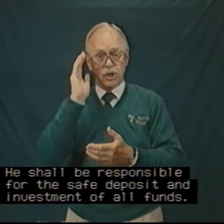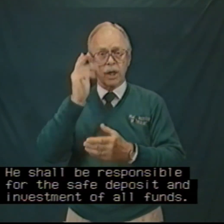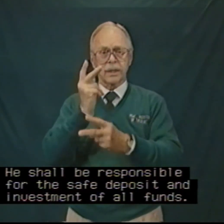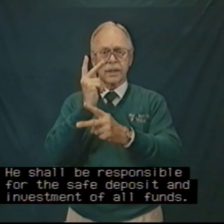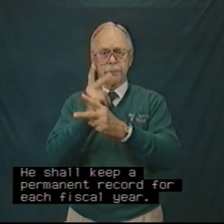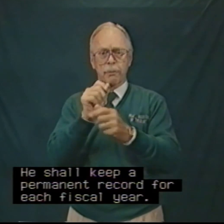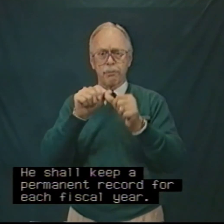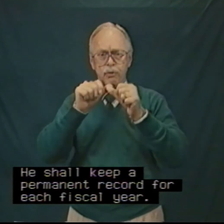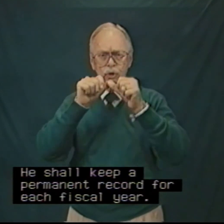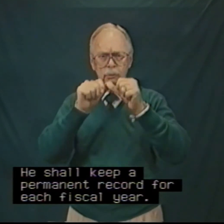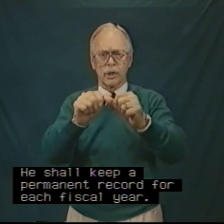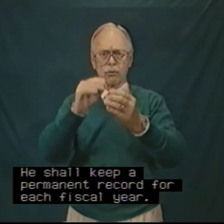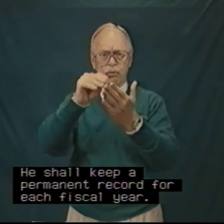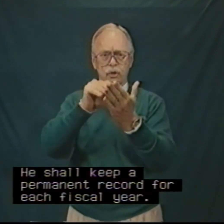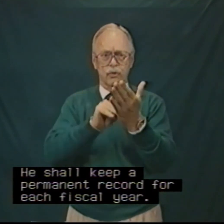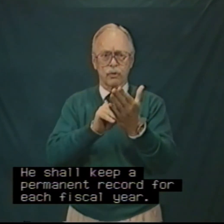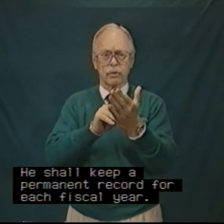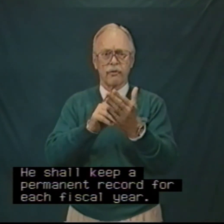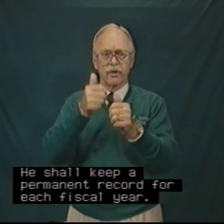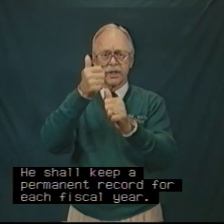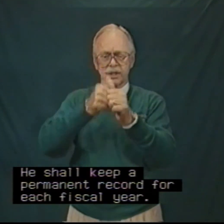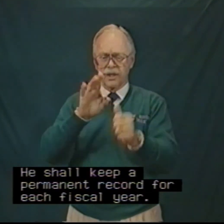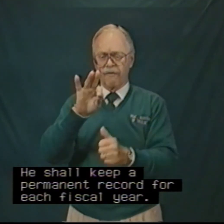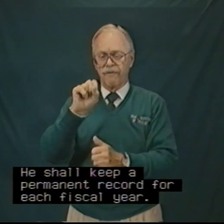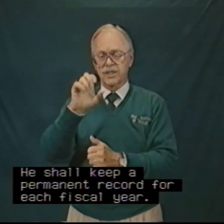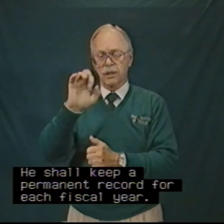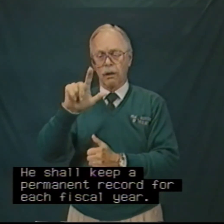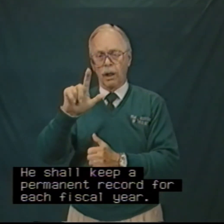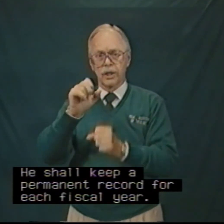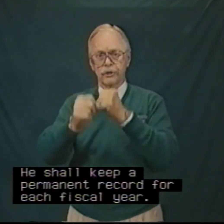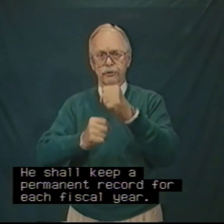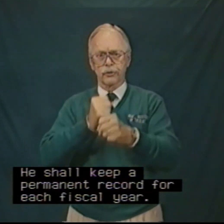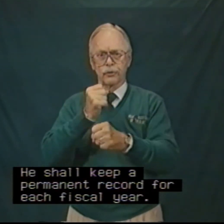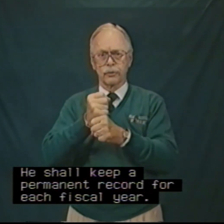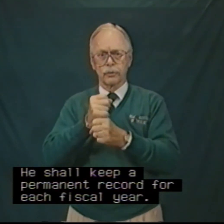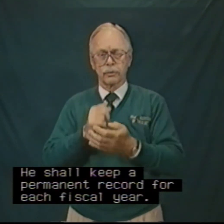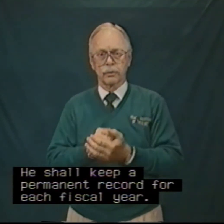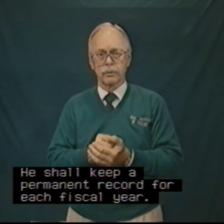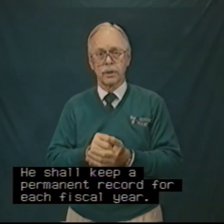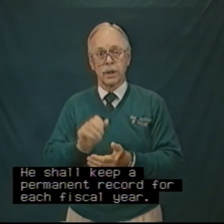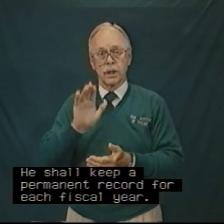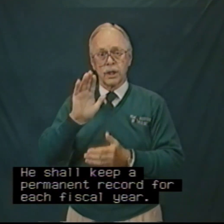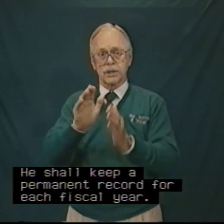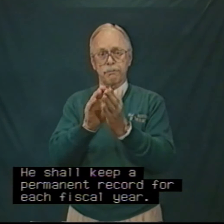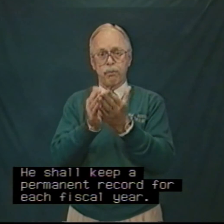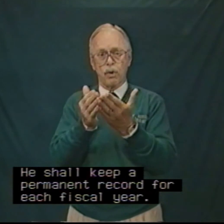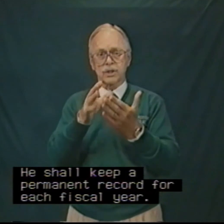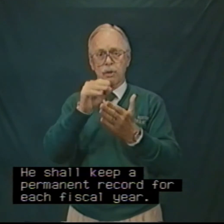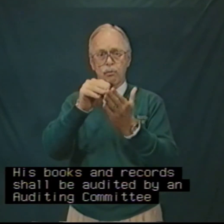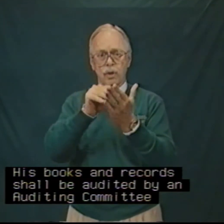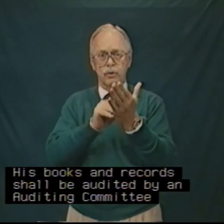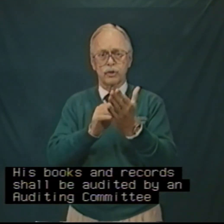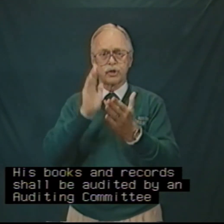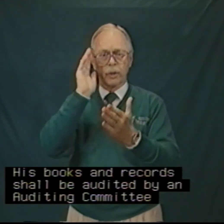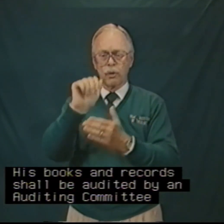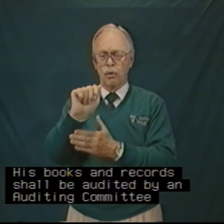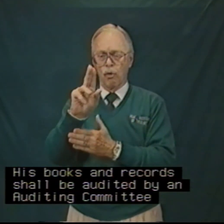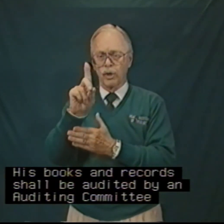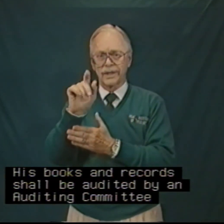committee, selected by the council, or elected by voters as written in the bylaws. He shall be